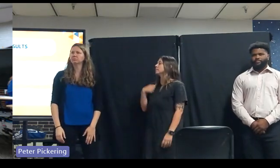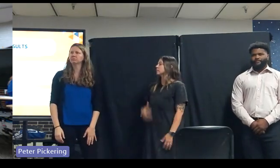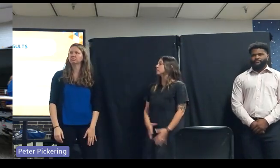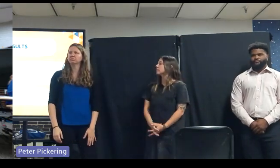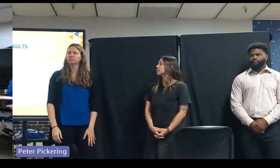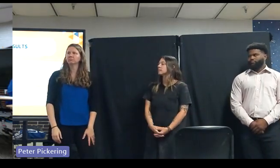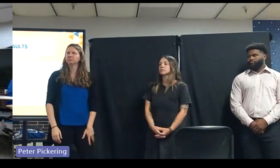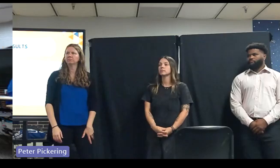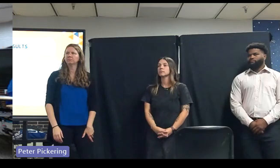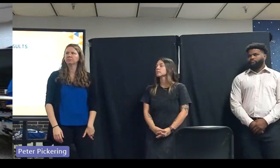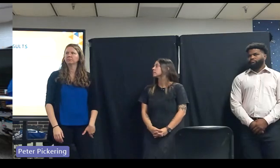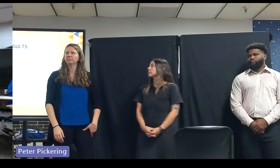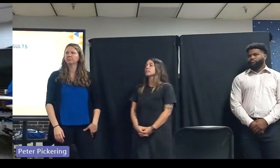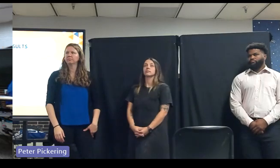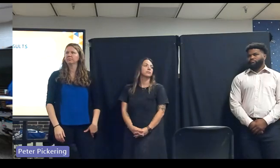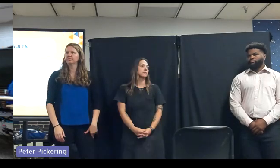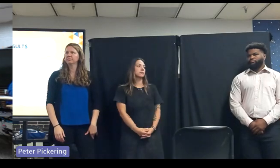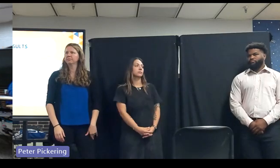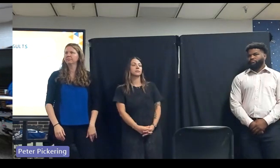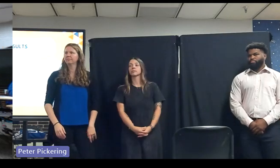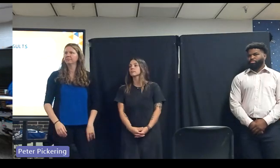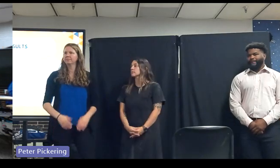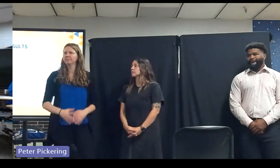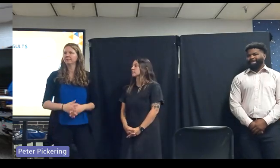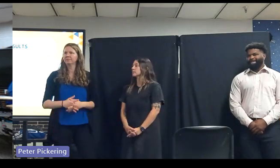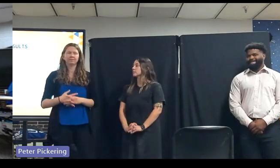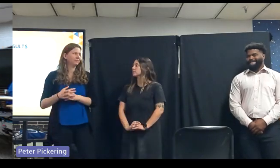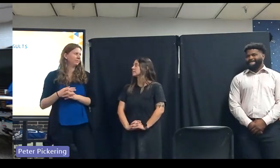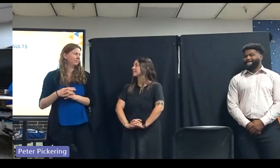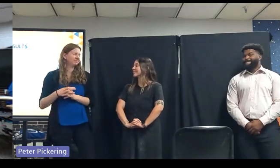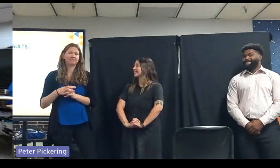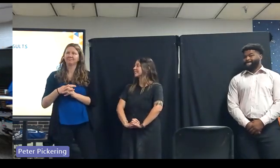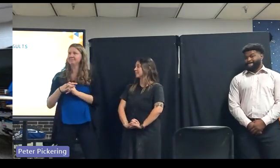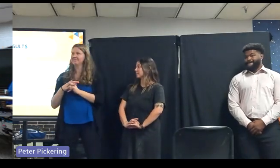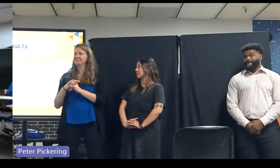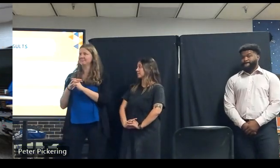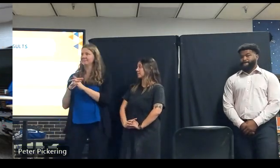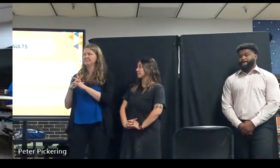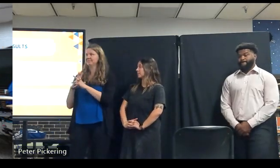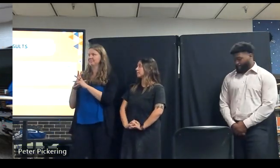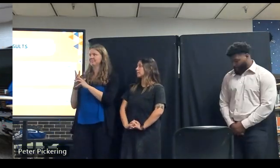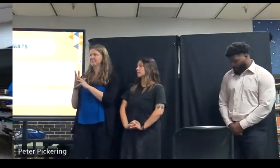growth represents progress. That's what we're seeing as progress towards working towards that level.